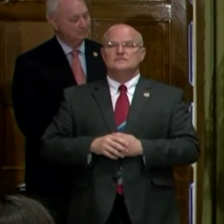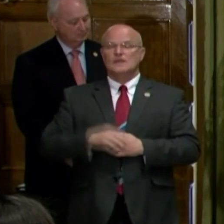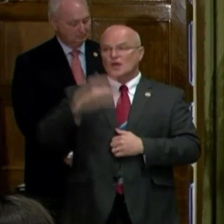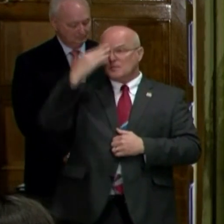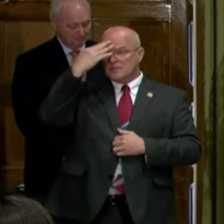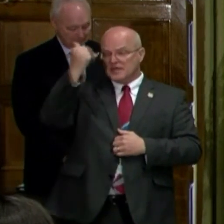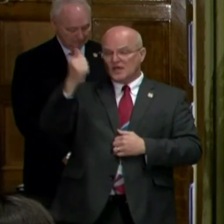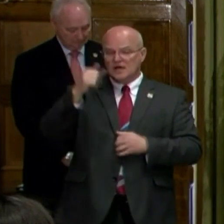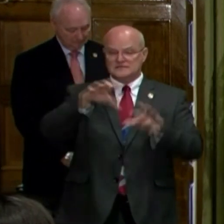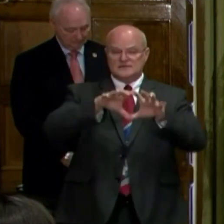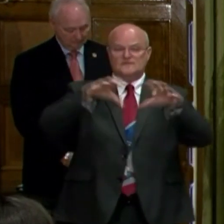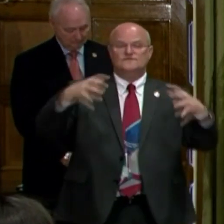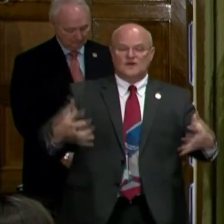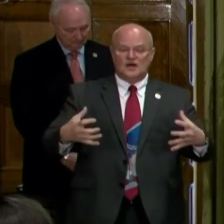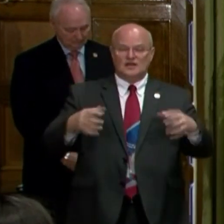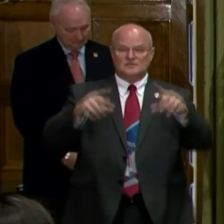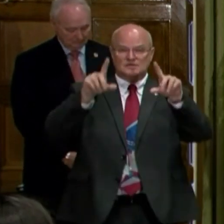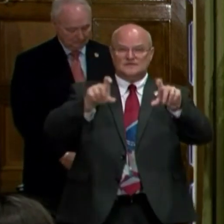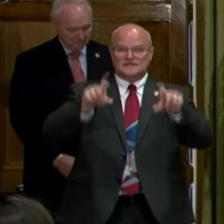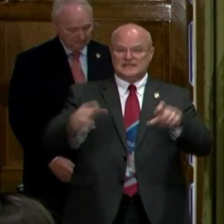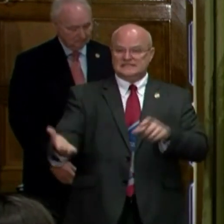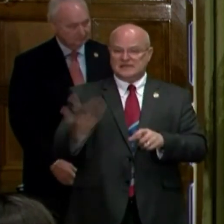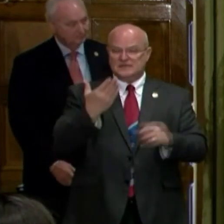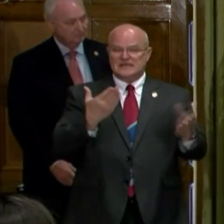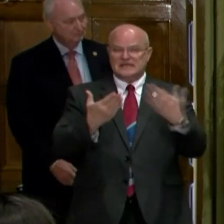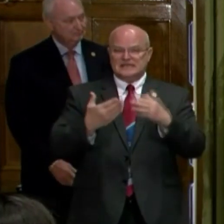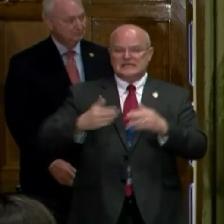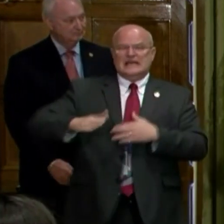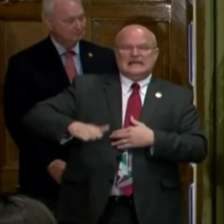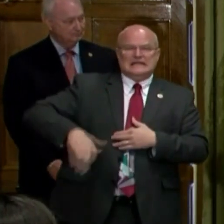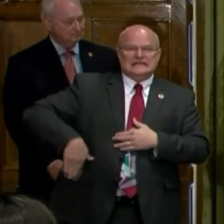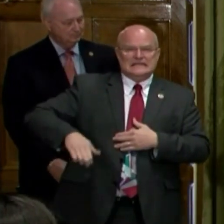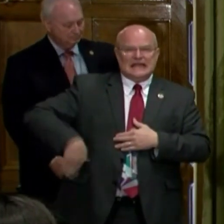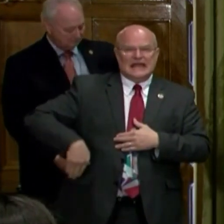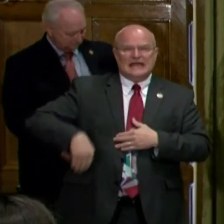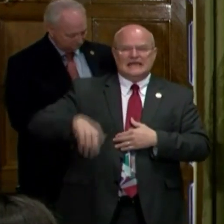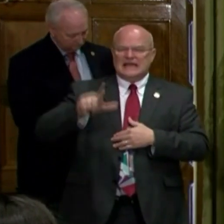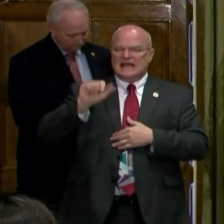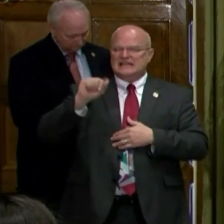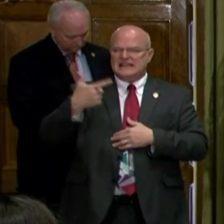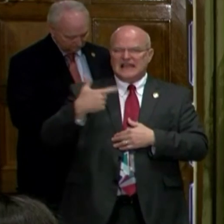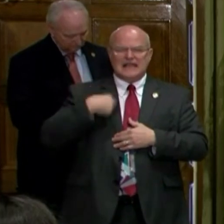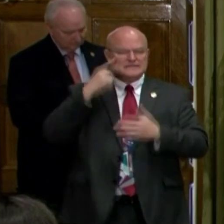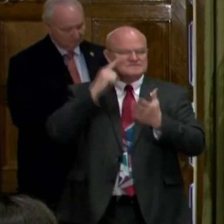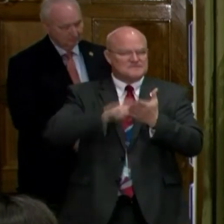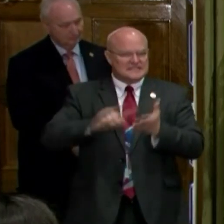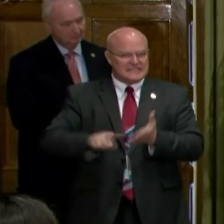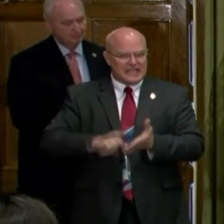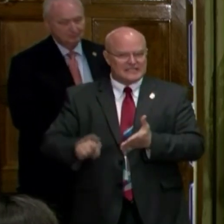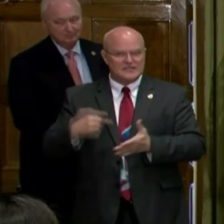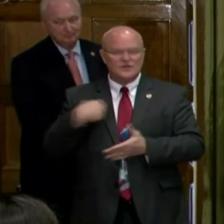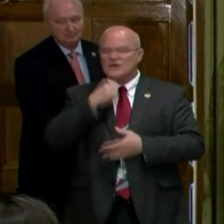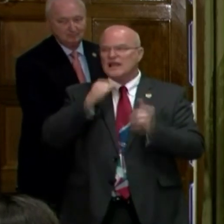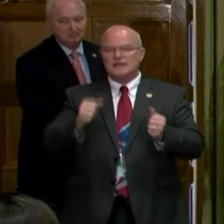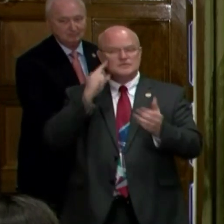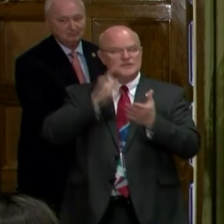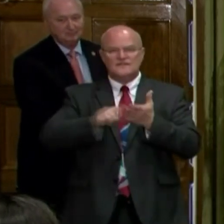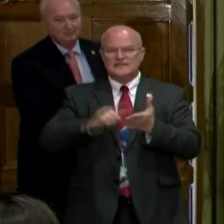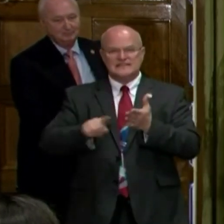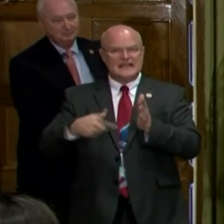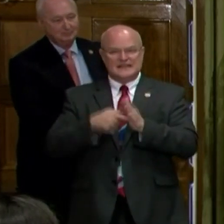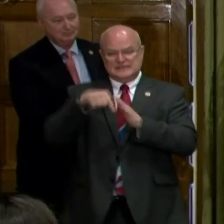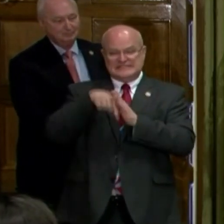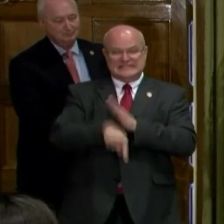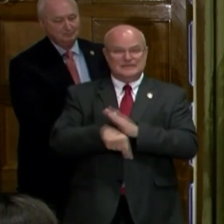Because of the volume of tests coming in, there's a lag in terms of our investigations, and so we're not able to investigate them